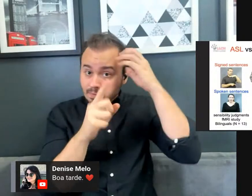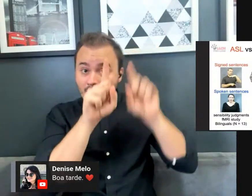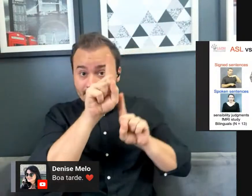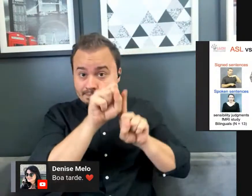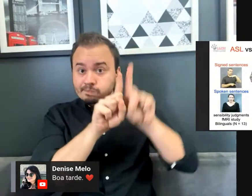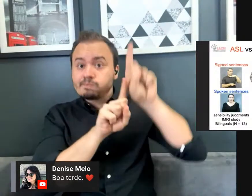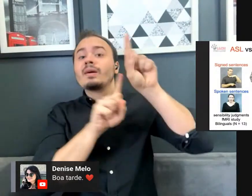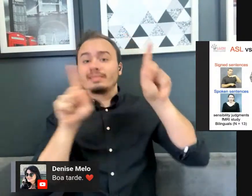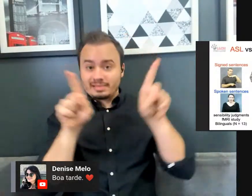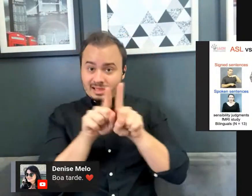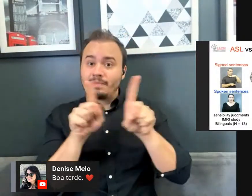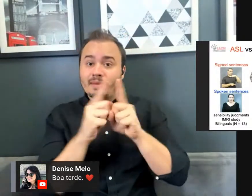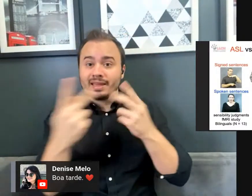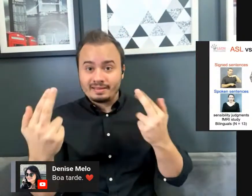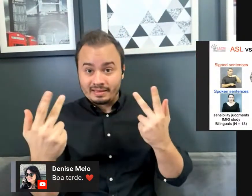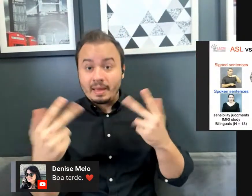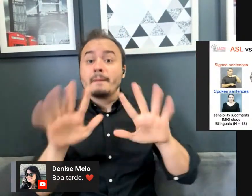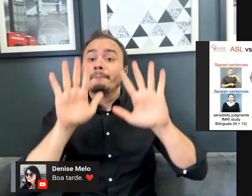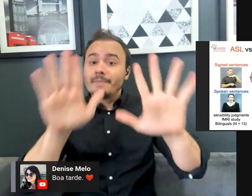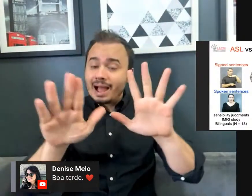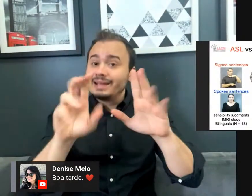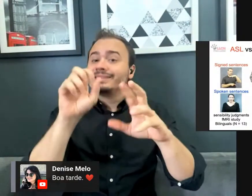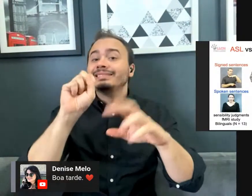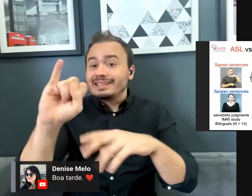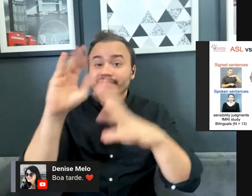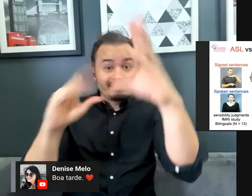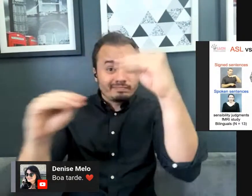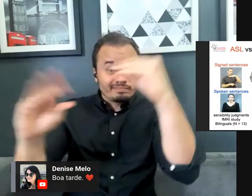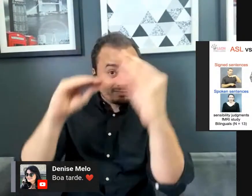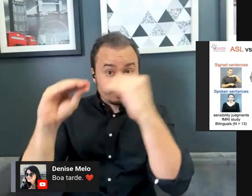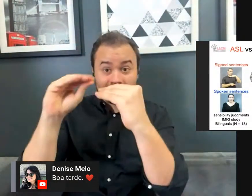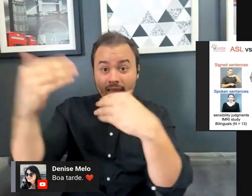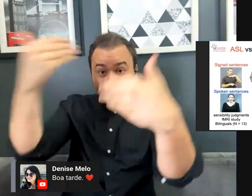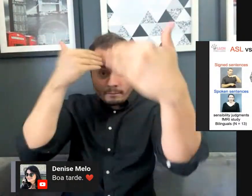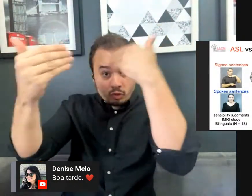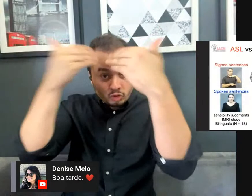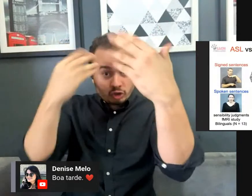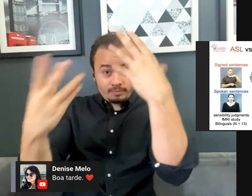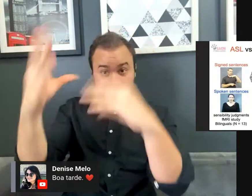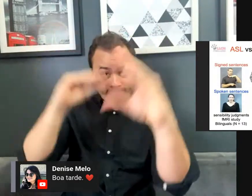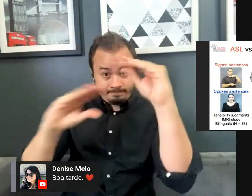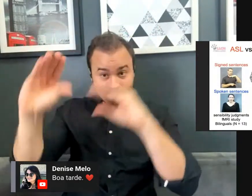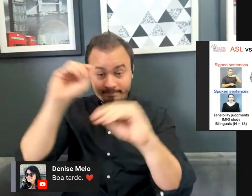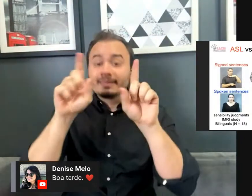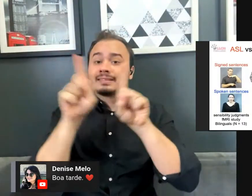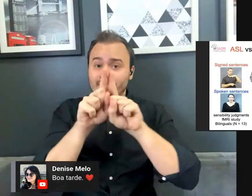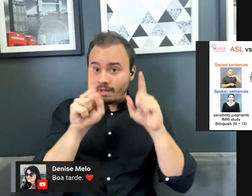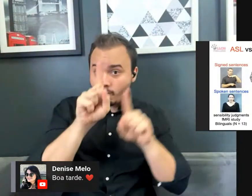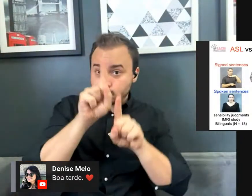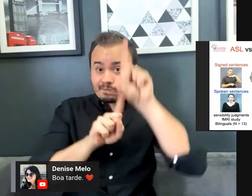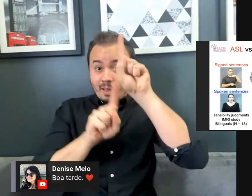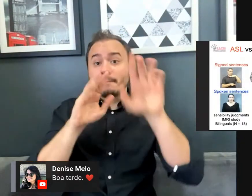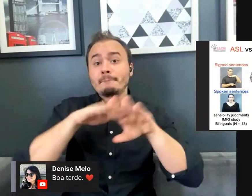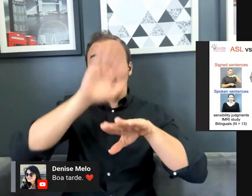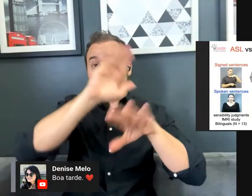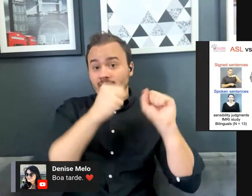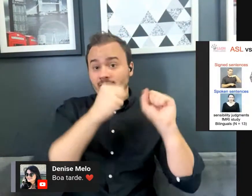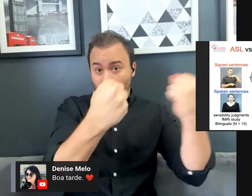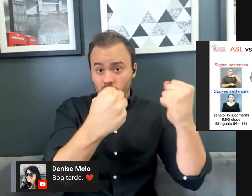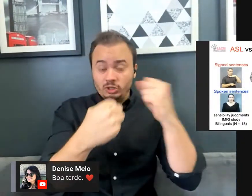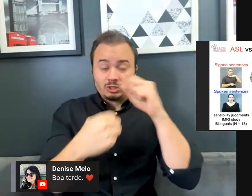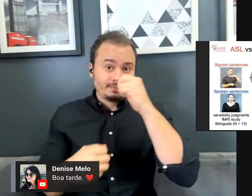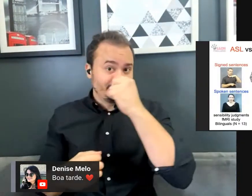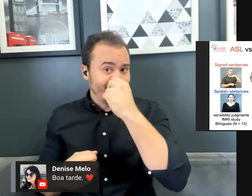sustained for spoken language comprehension. And there's lots of evidence from other fMRI studies